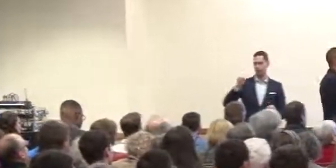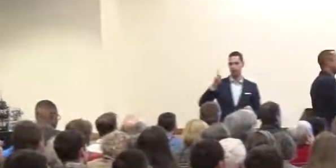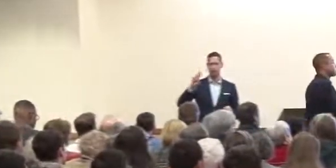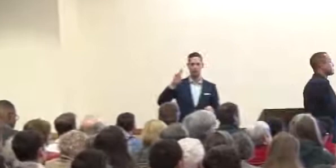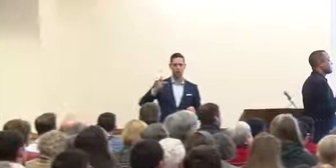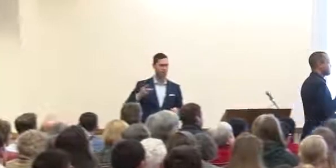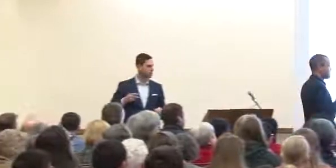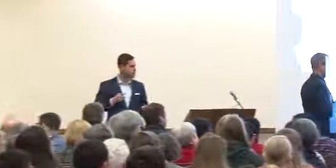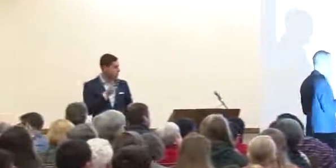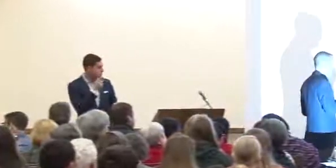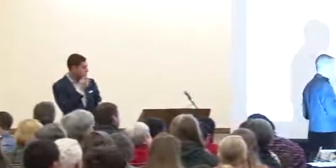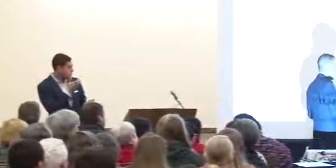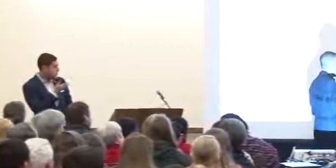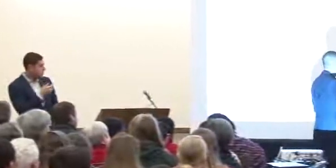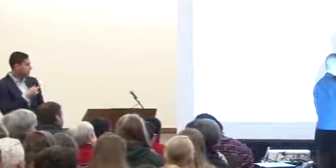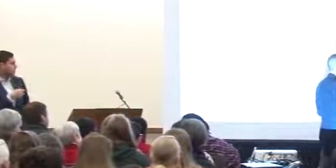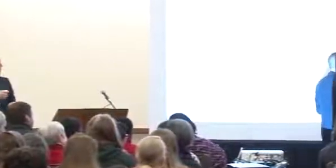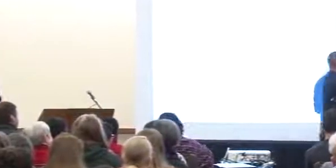was.